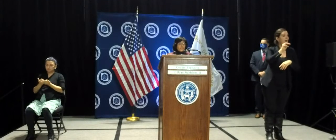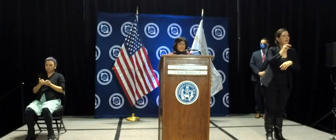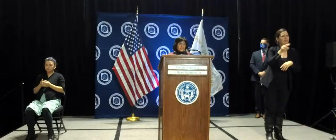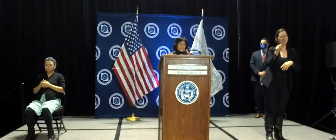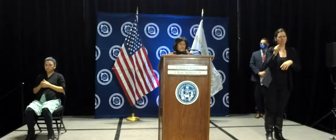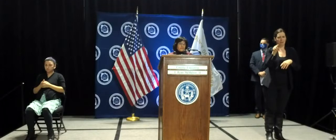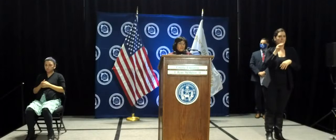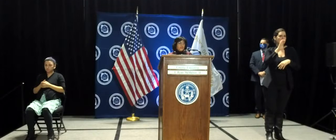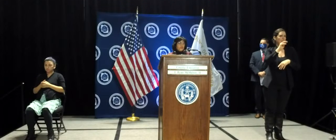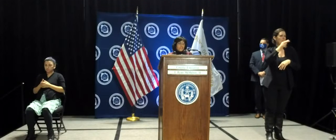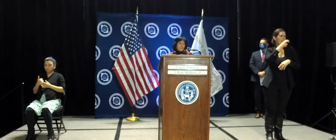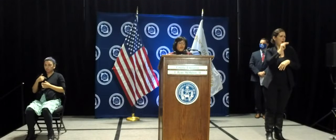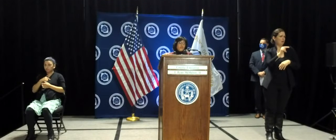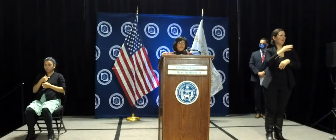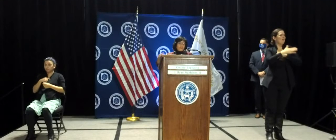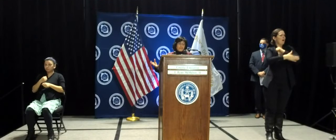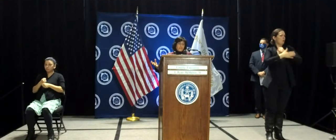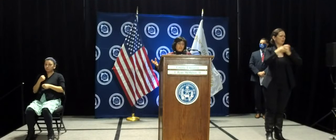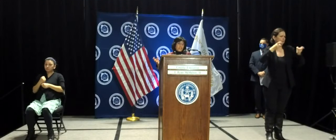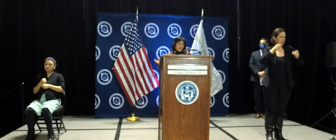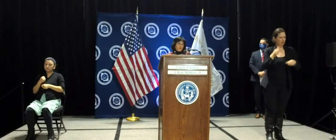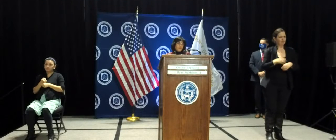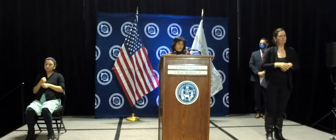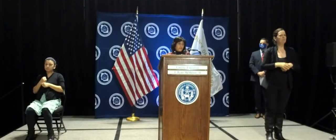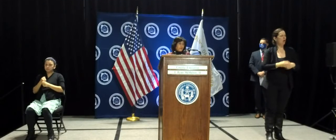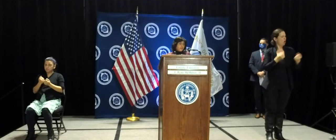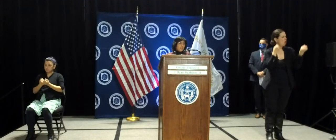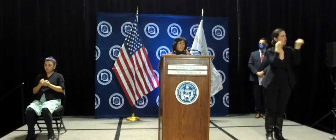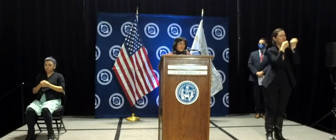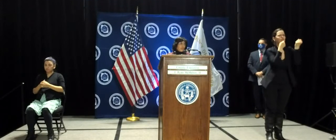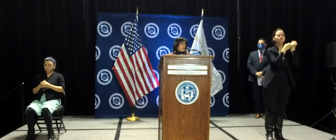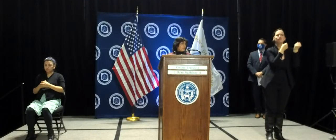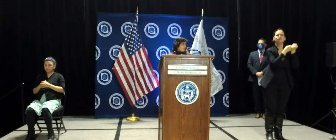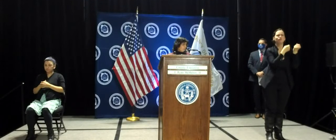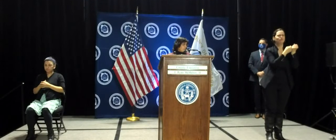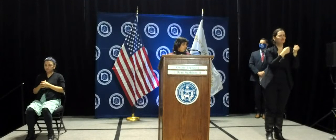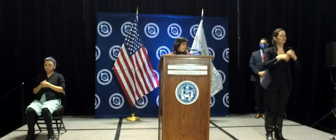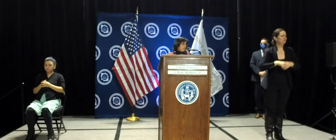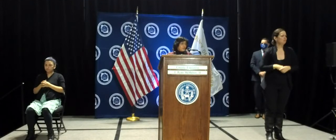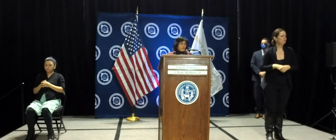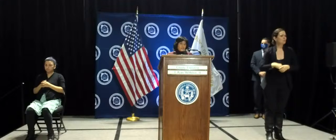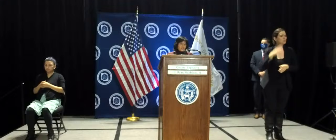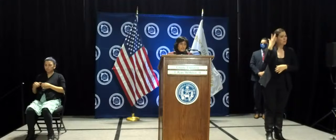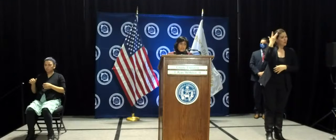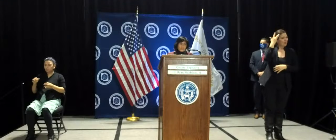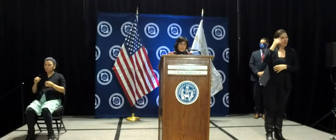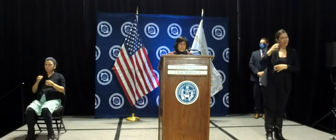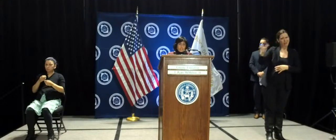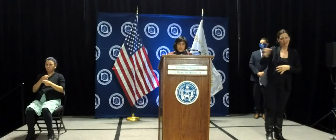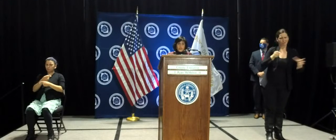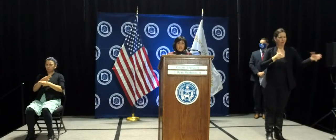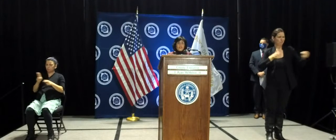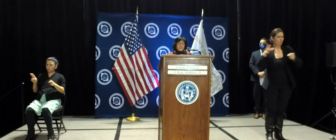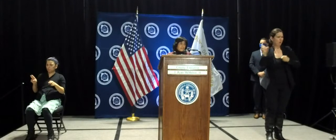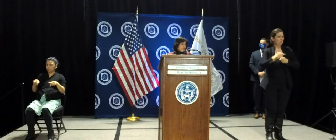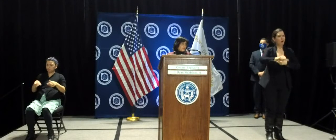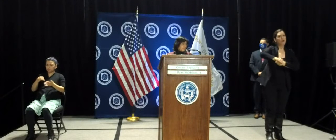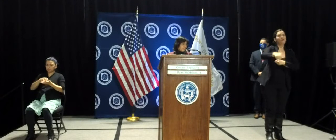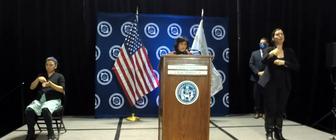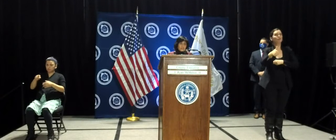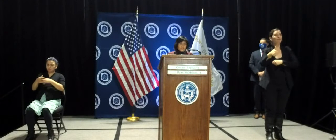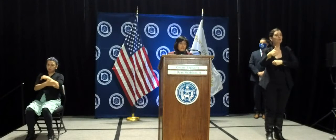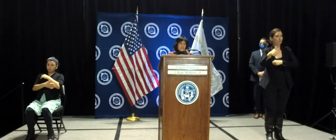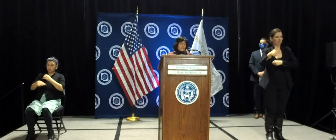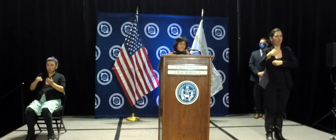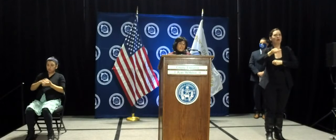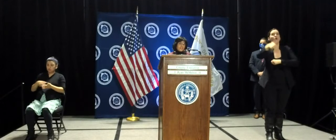all these things, putting all the rest of the county workforce to help and support, which is, I don't know how many other county